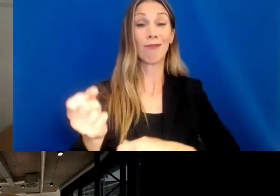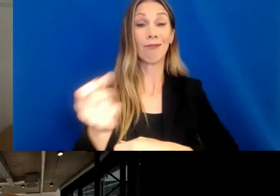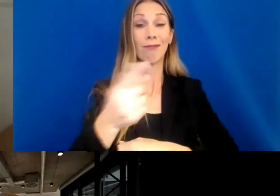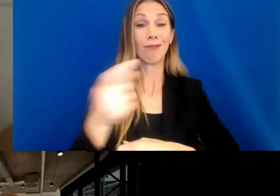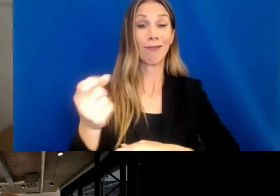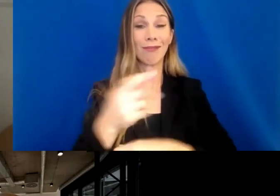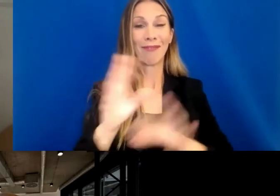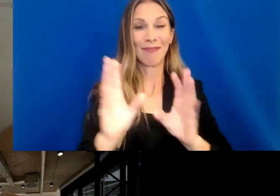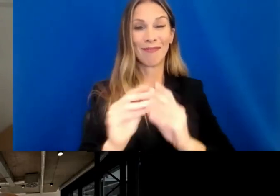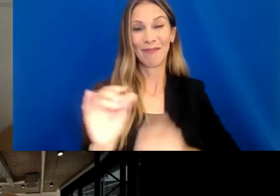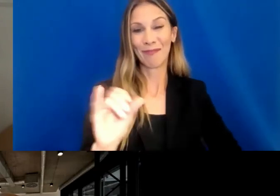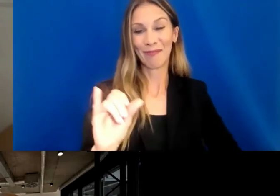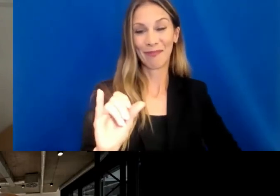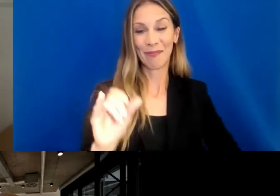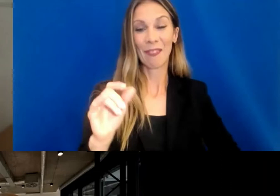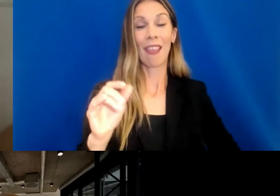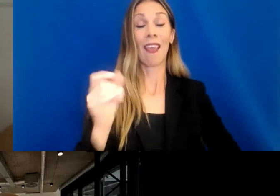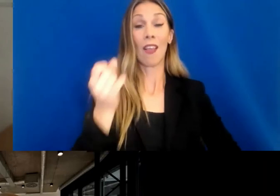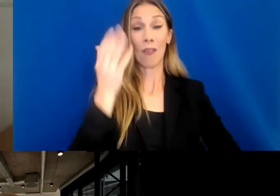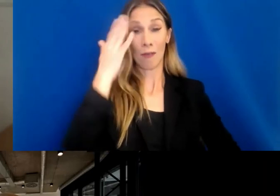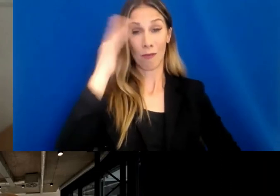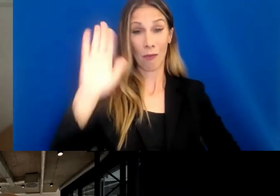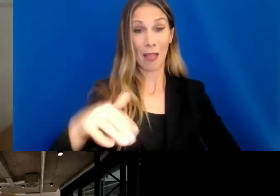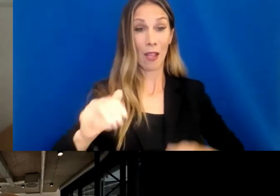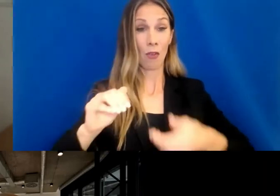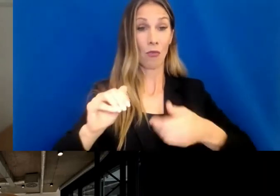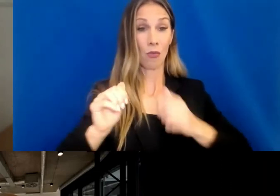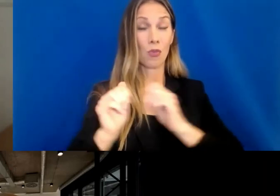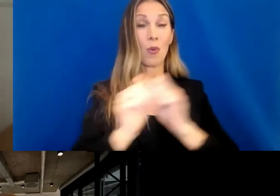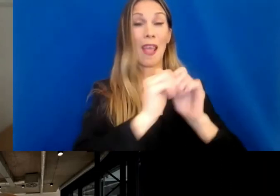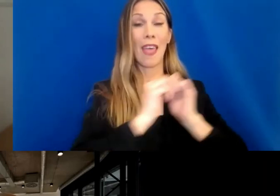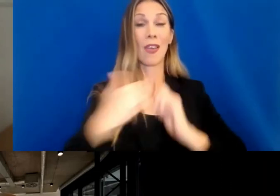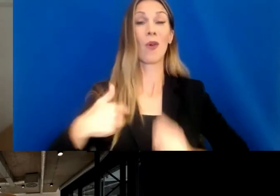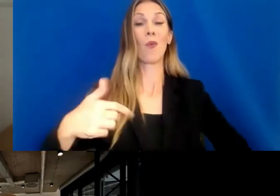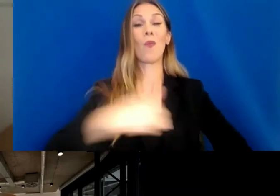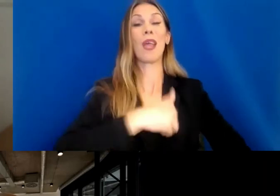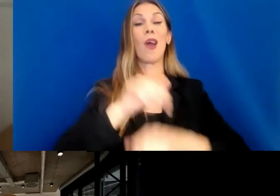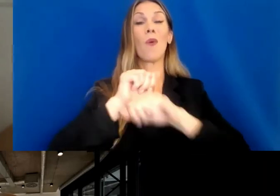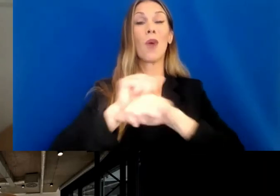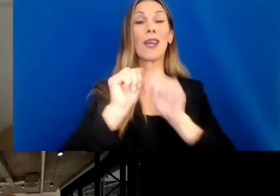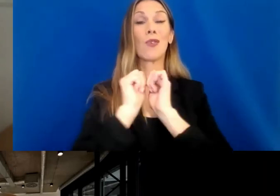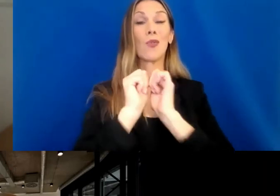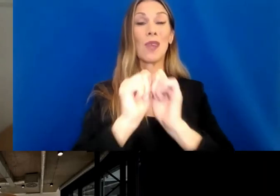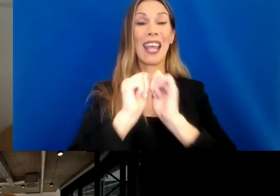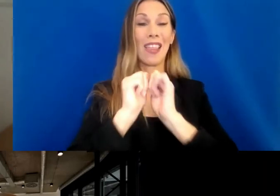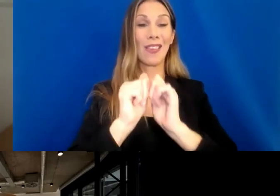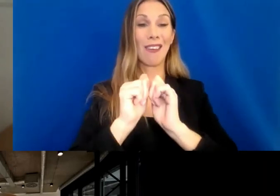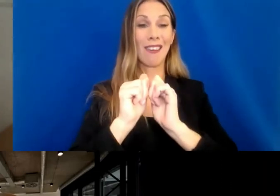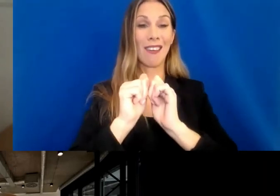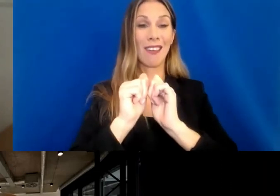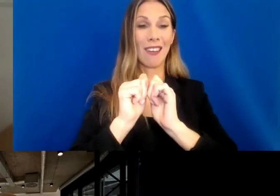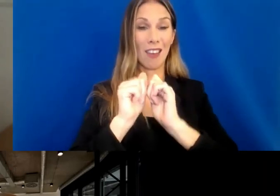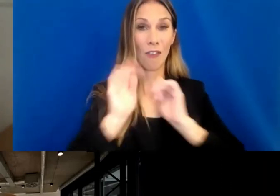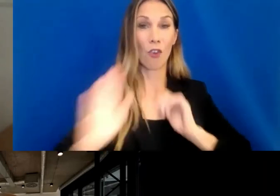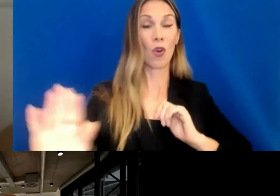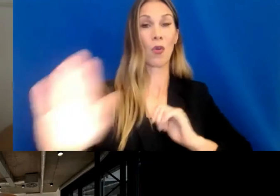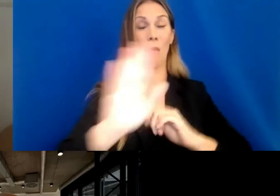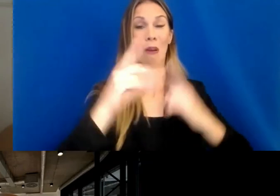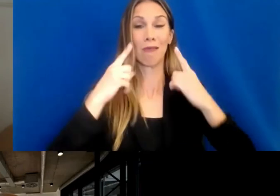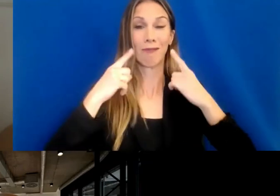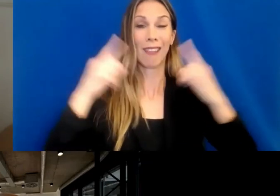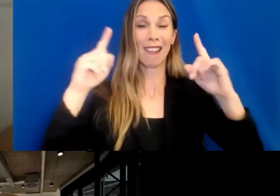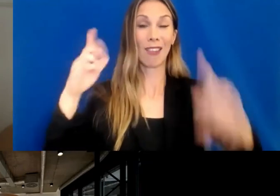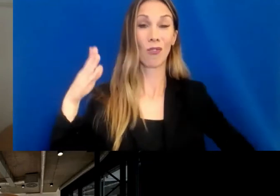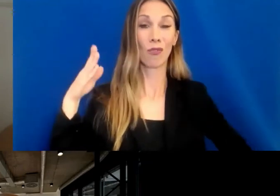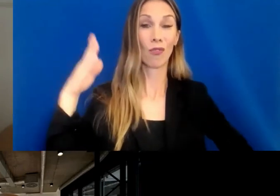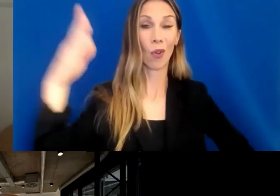know that we together are working in a collaborative way to make for your success. We've